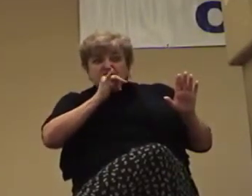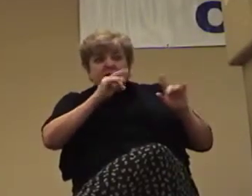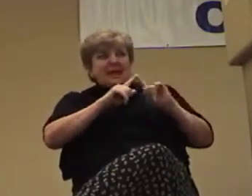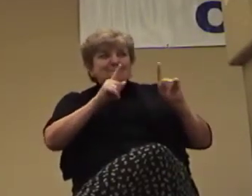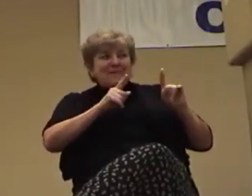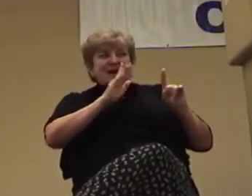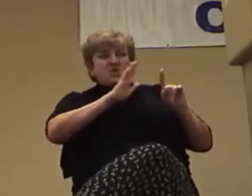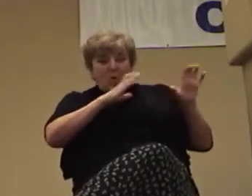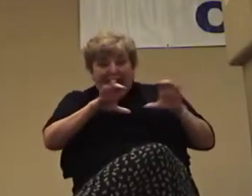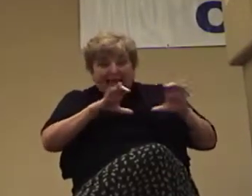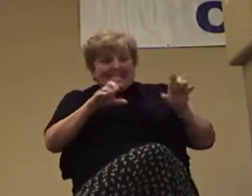soulmate.